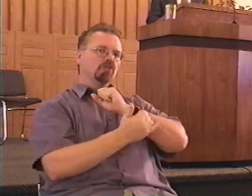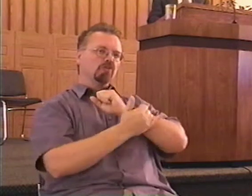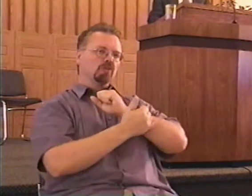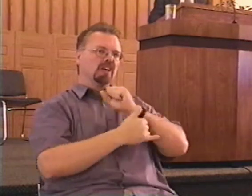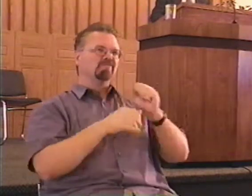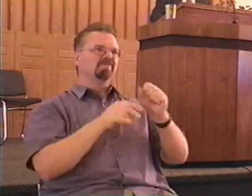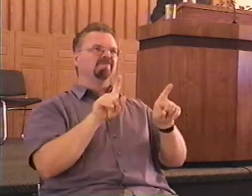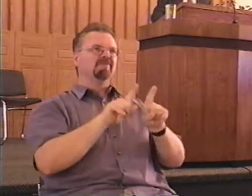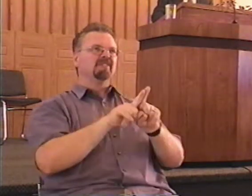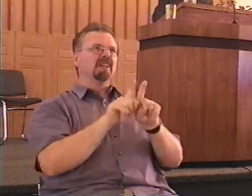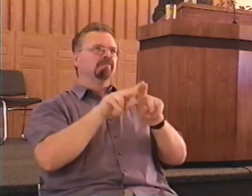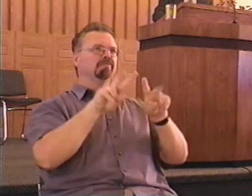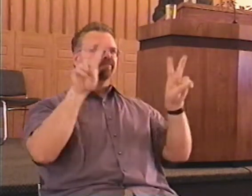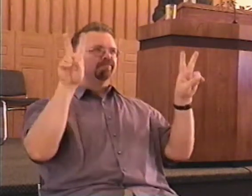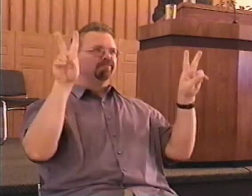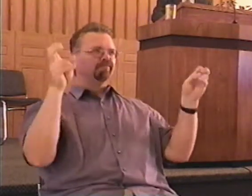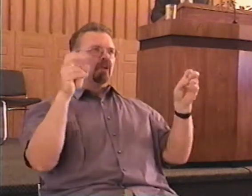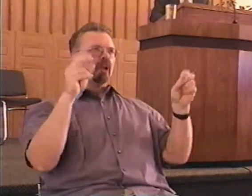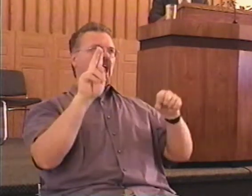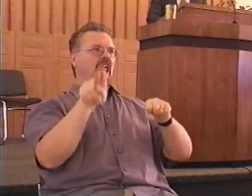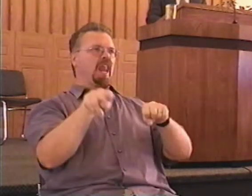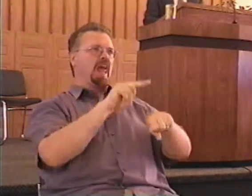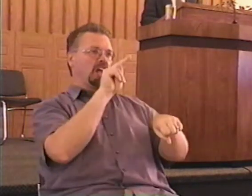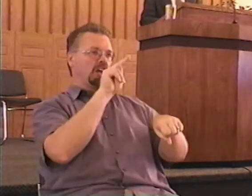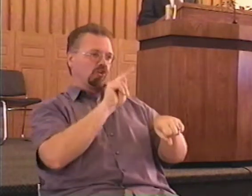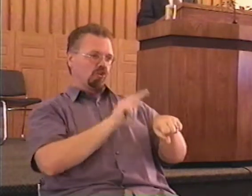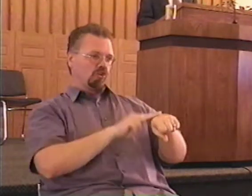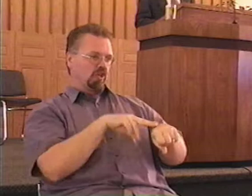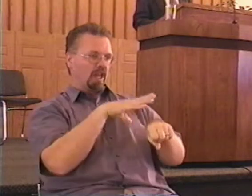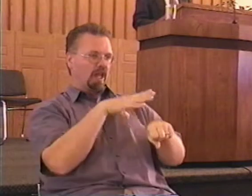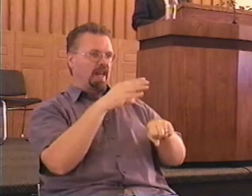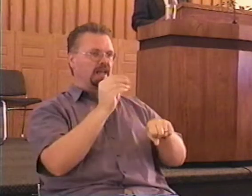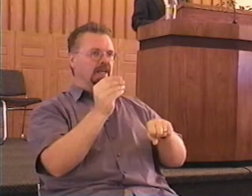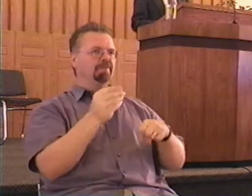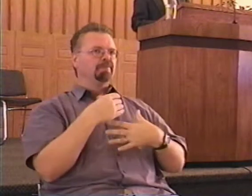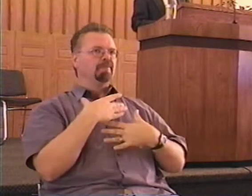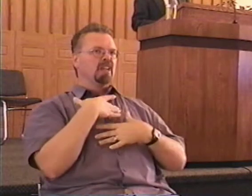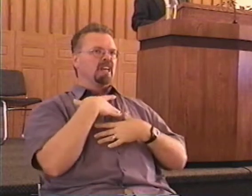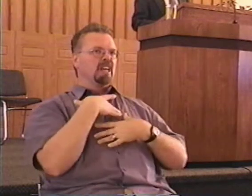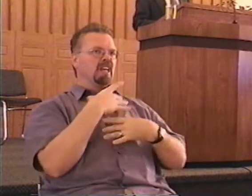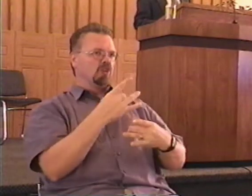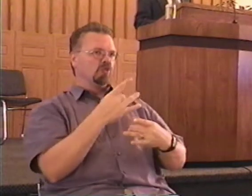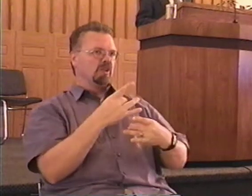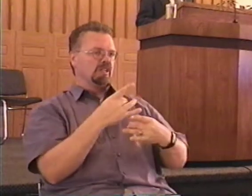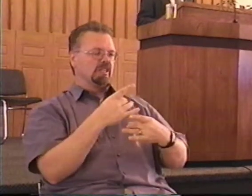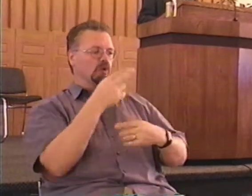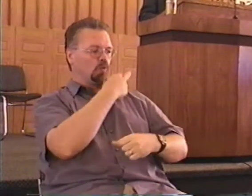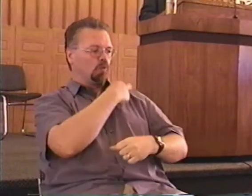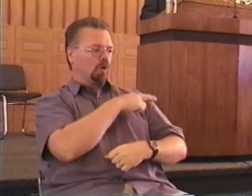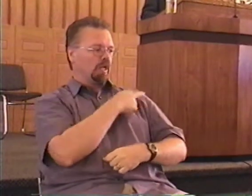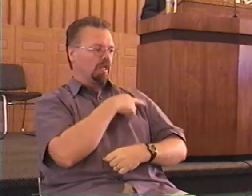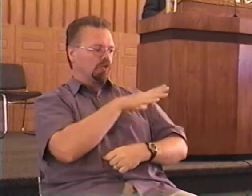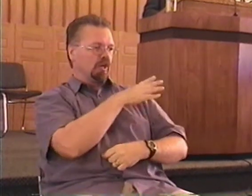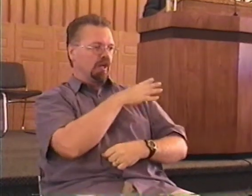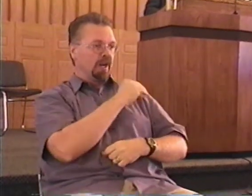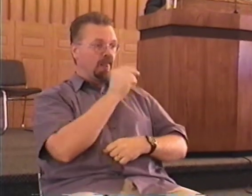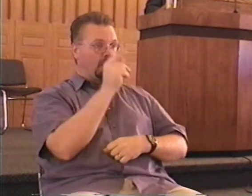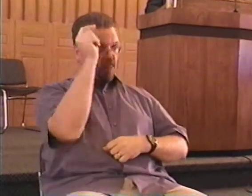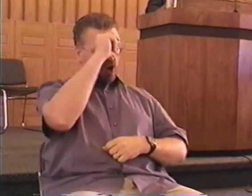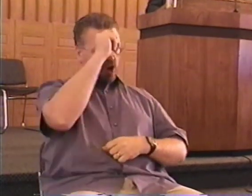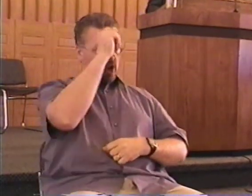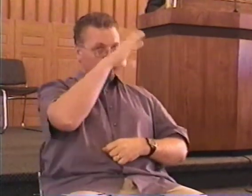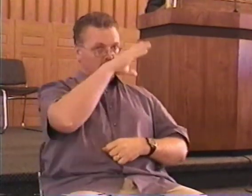nationalism, an interest in religion and theology and